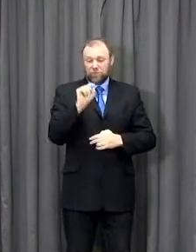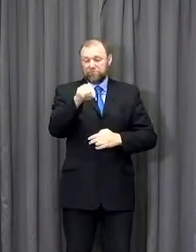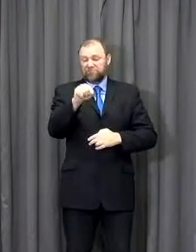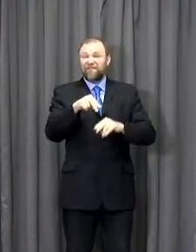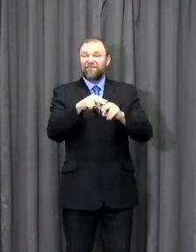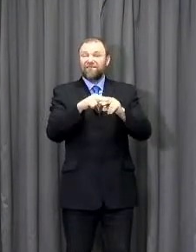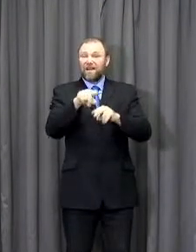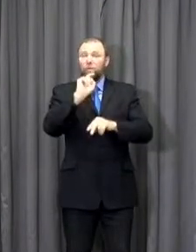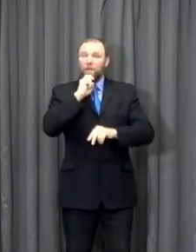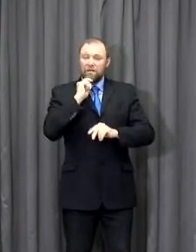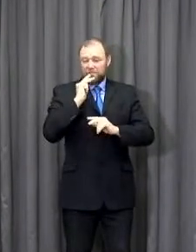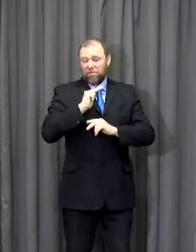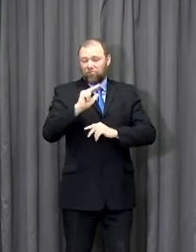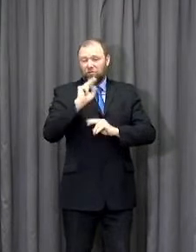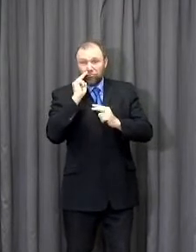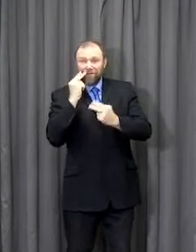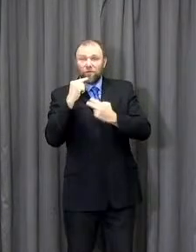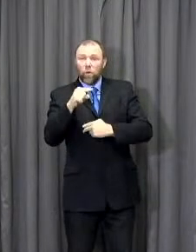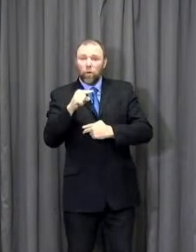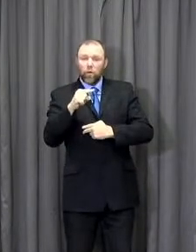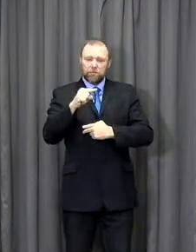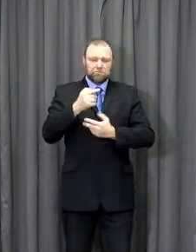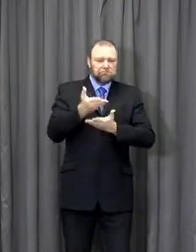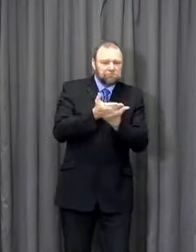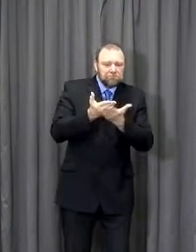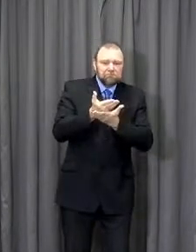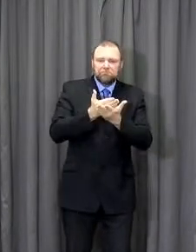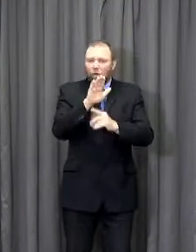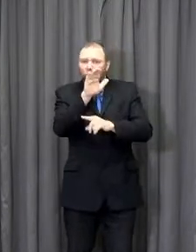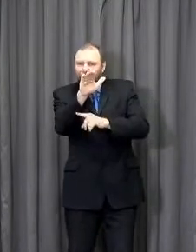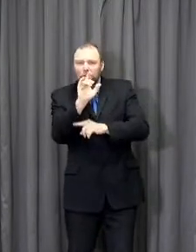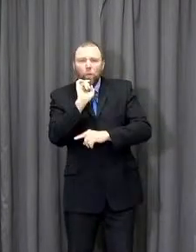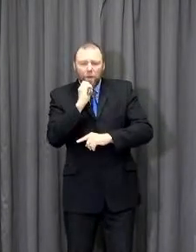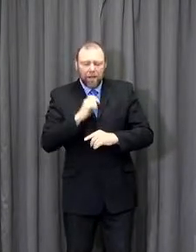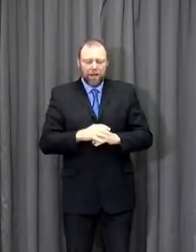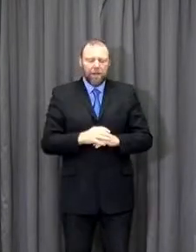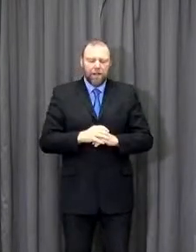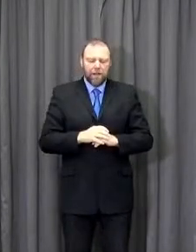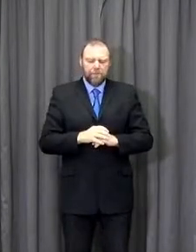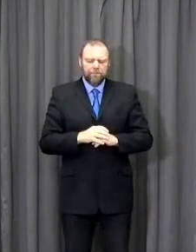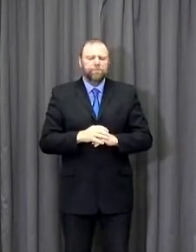go for the future. What we have learned in